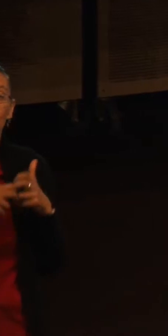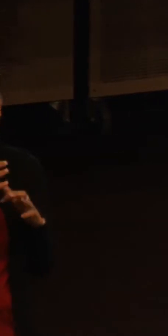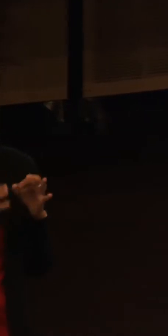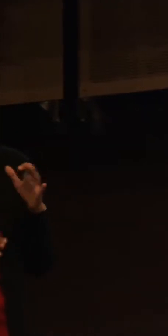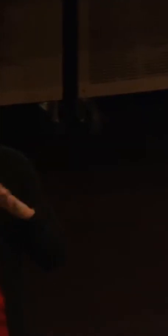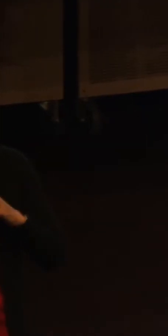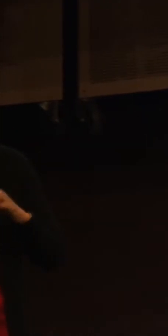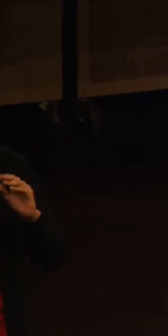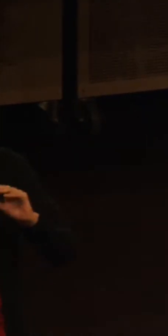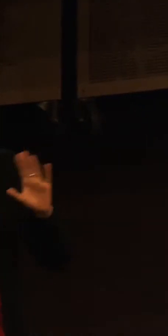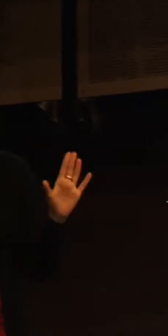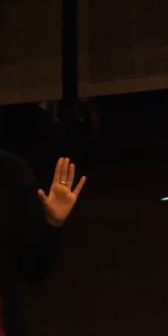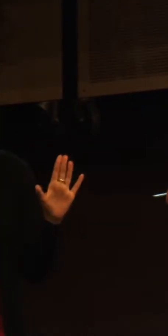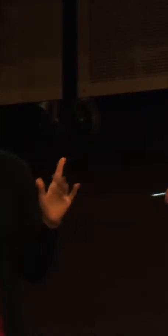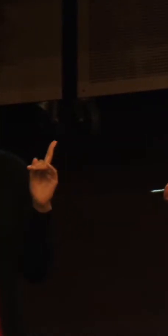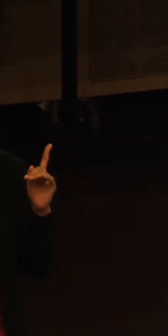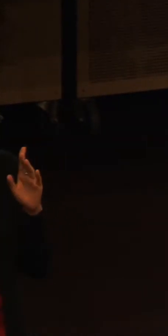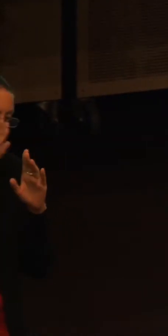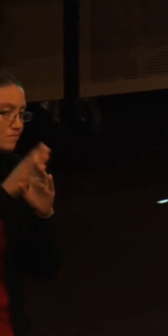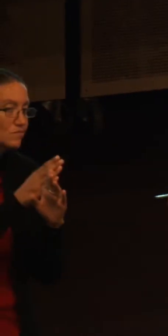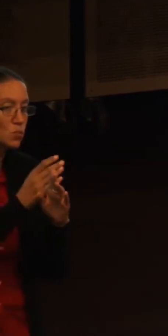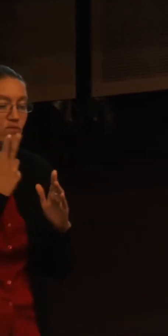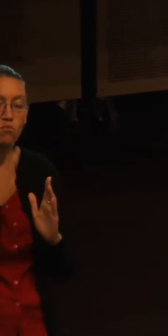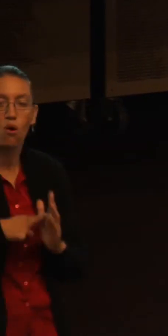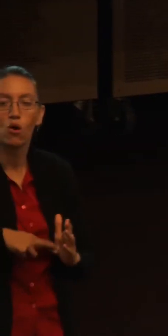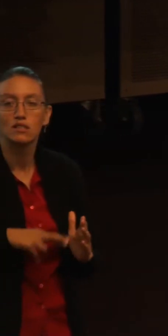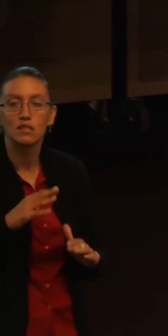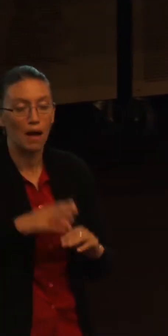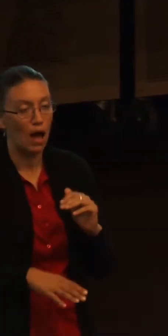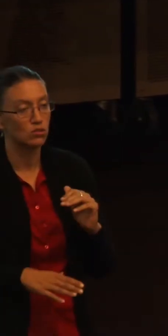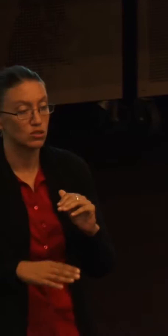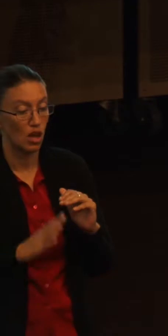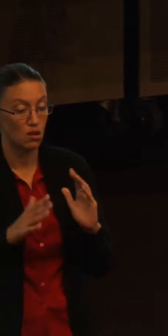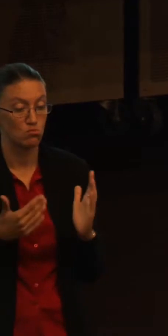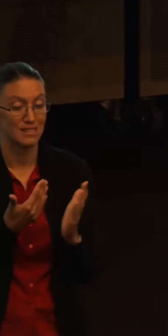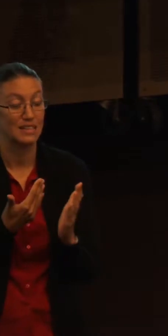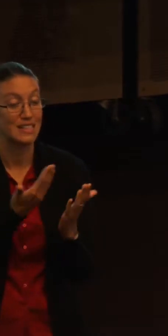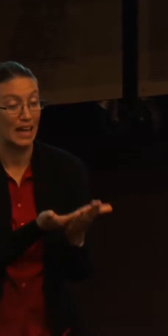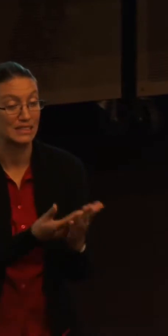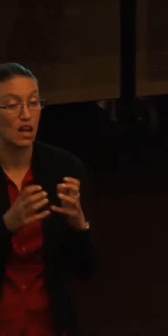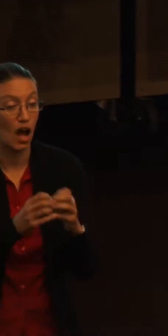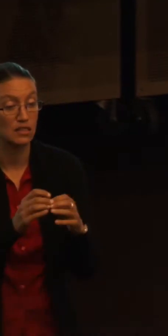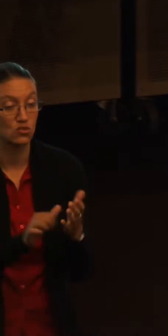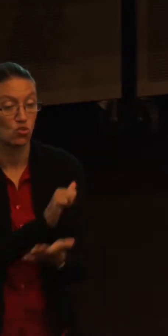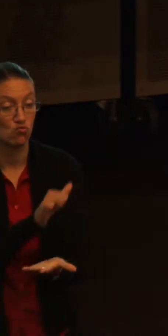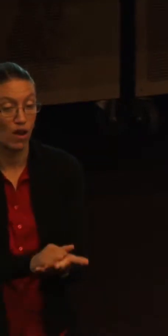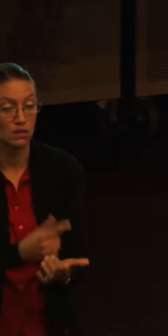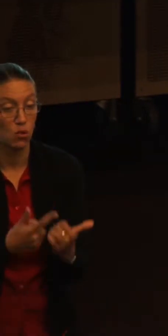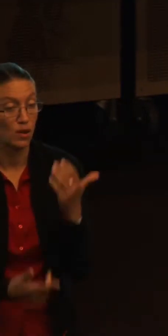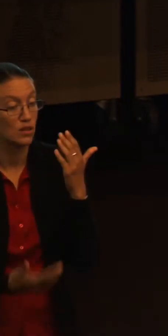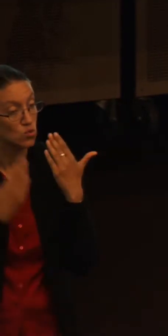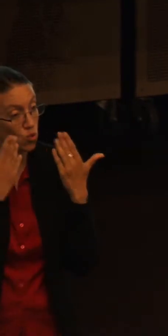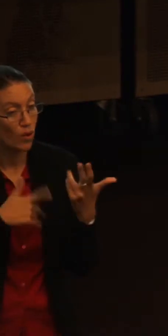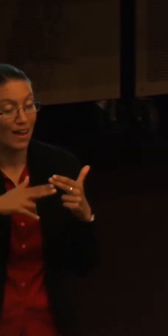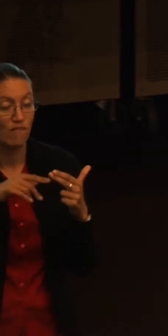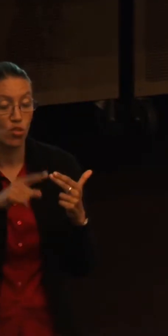fully transparent either. So we get reports of, say, present consonants correct, but we don't know if those consonants occur at